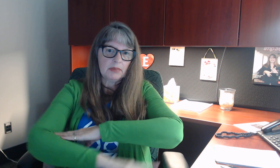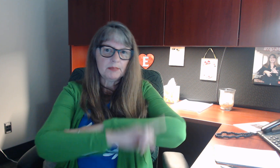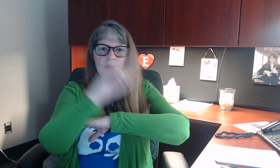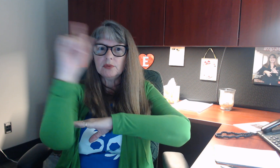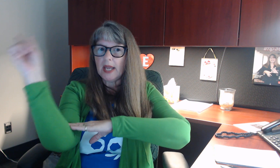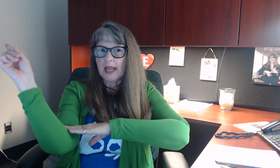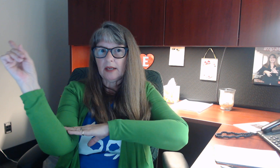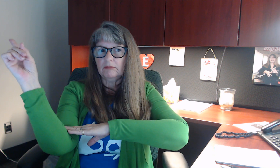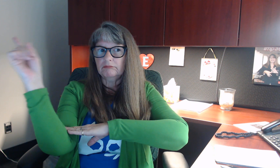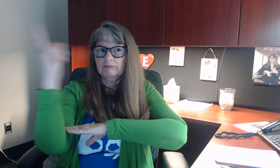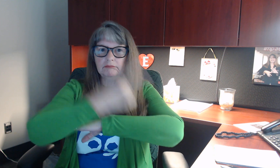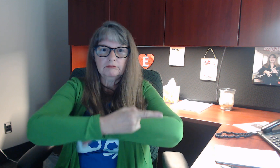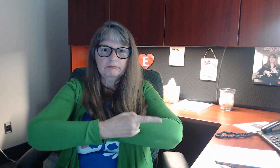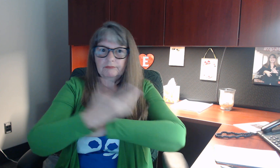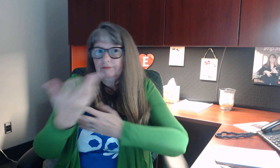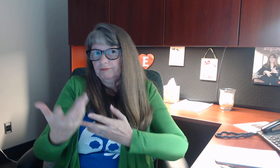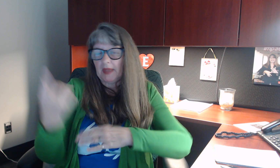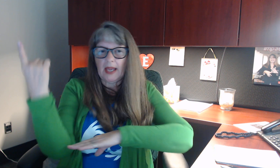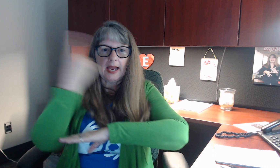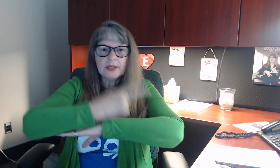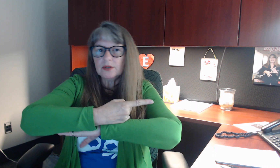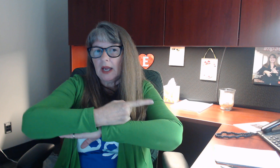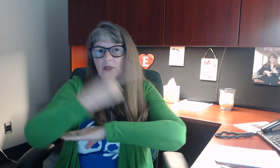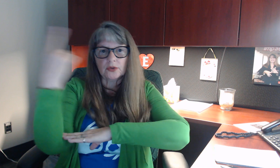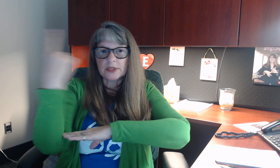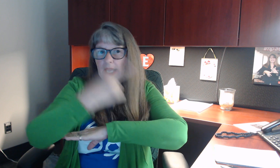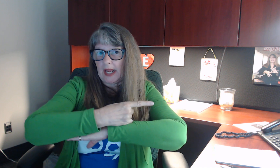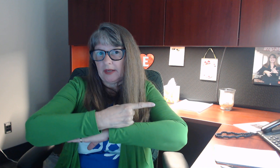do day. I learned day.